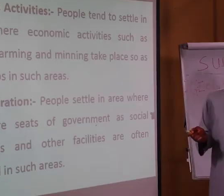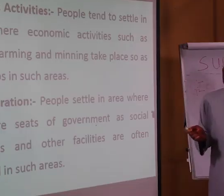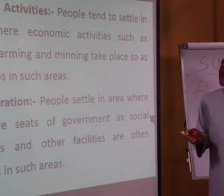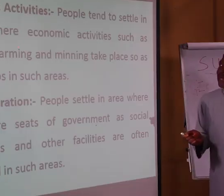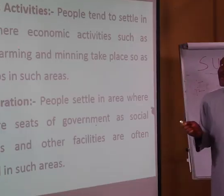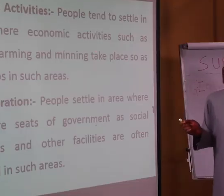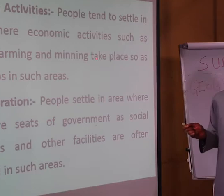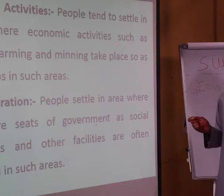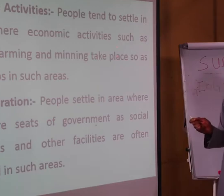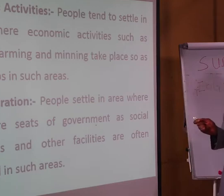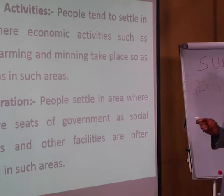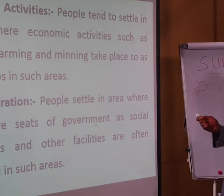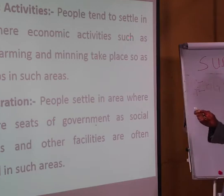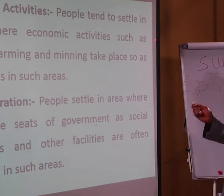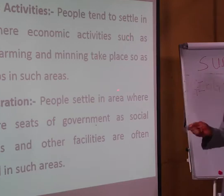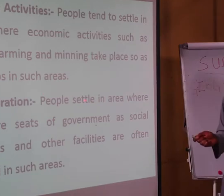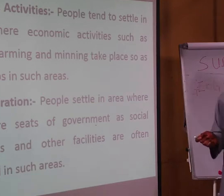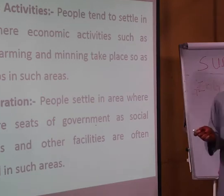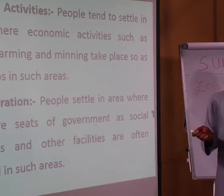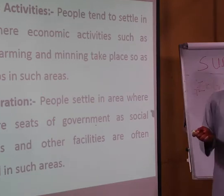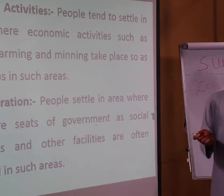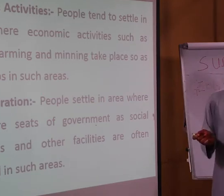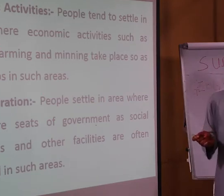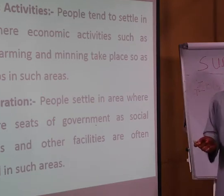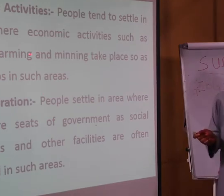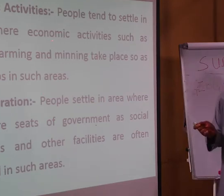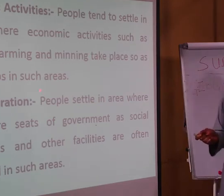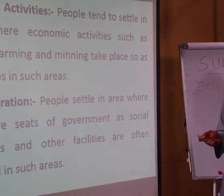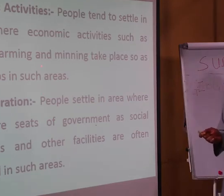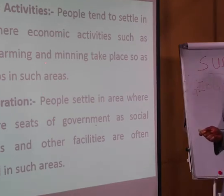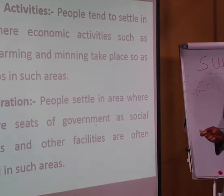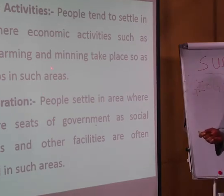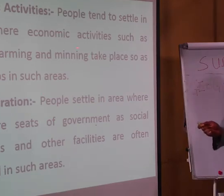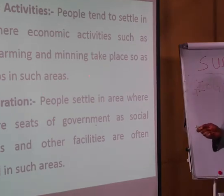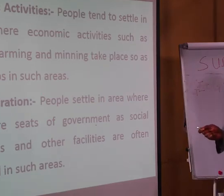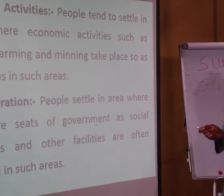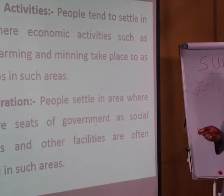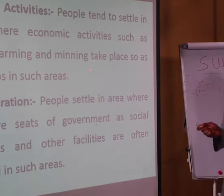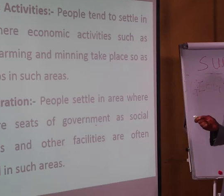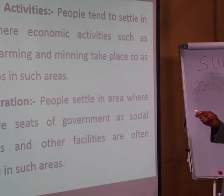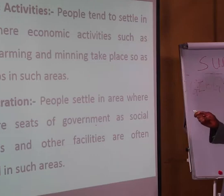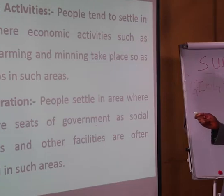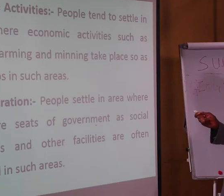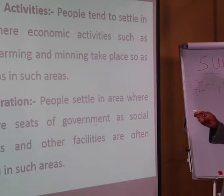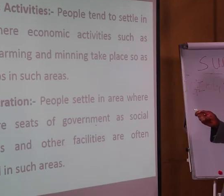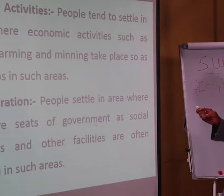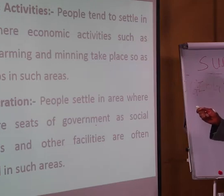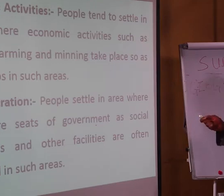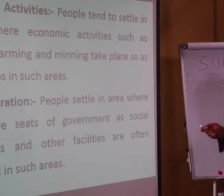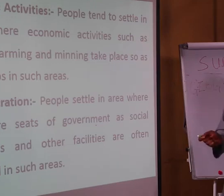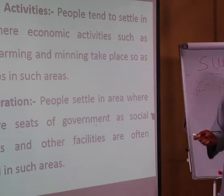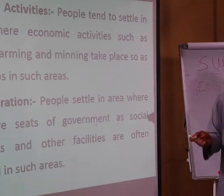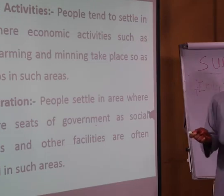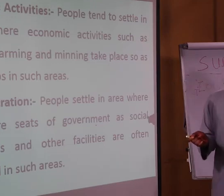in areas where economic activities such as trading, farming, mining takes place,